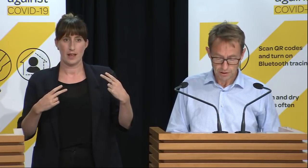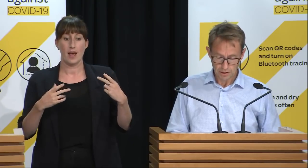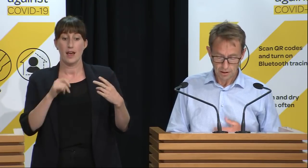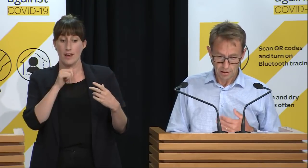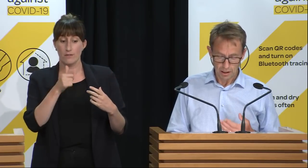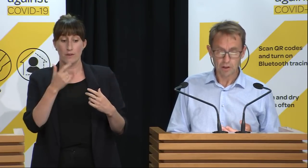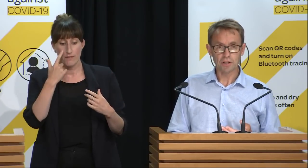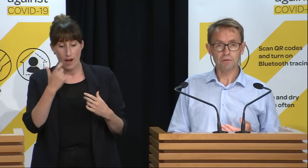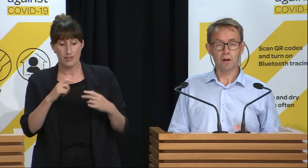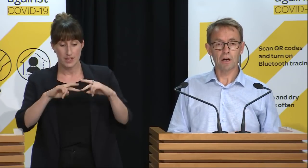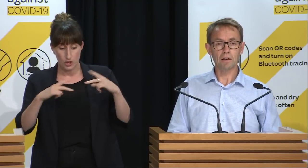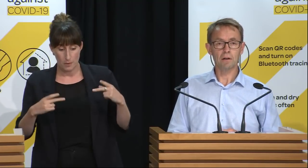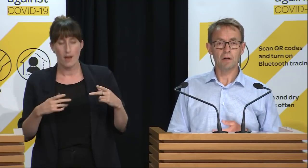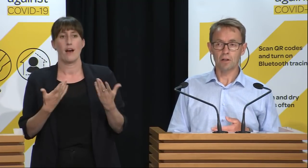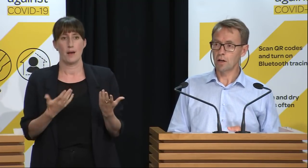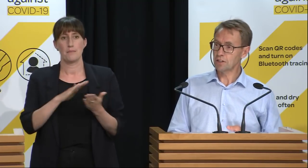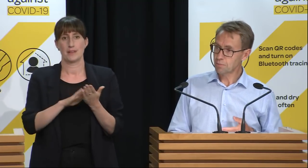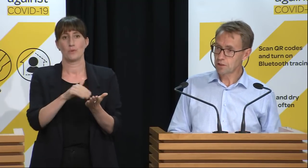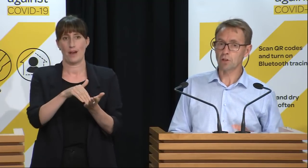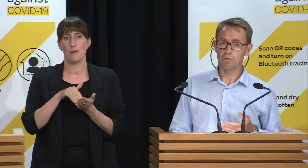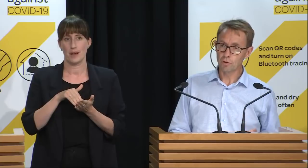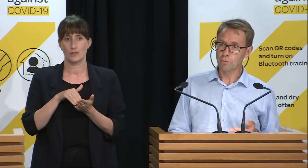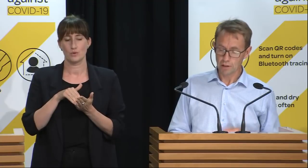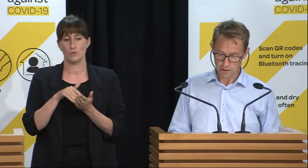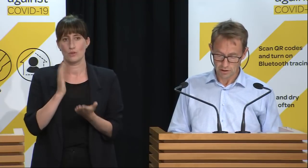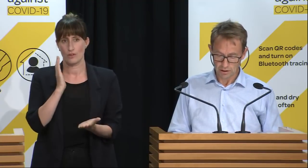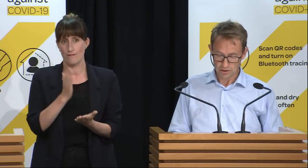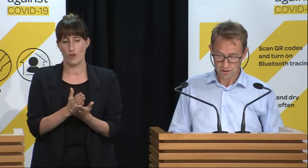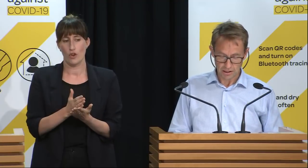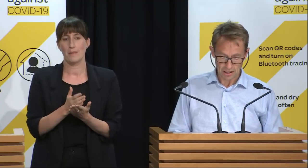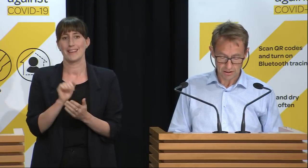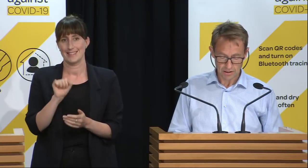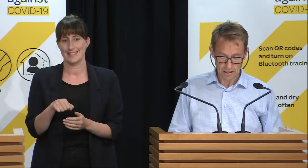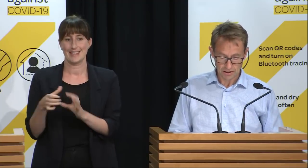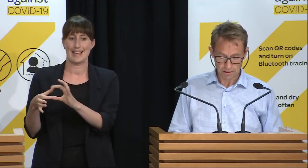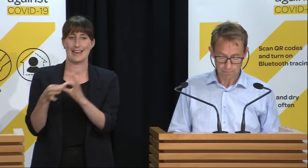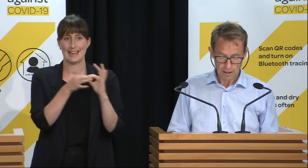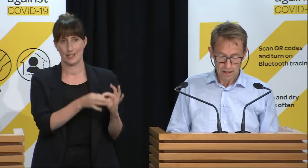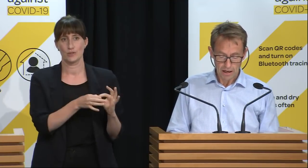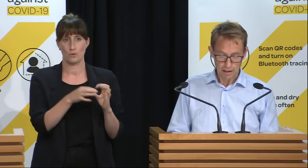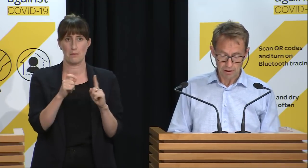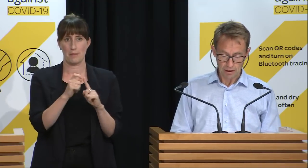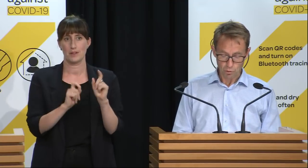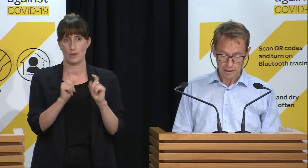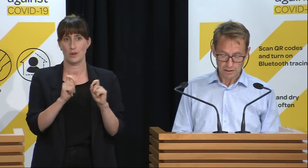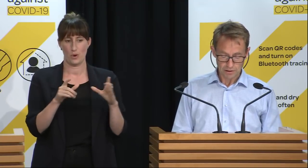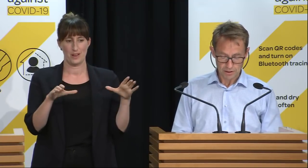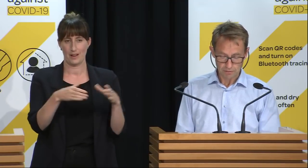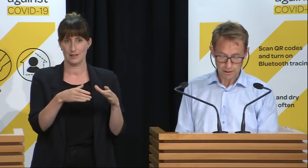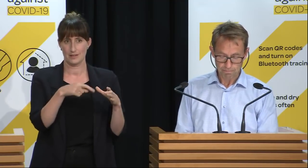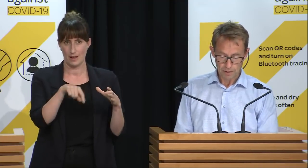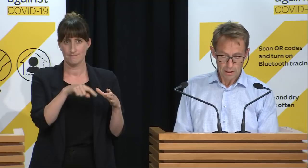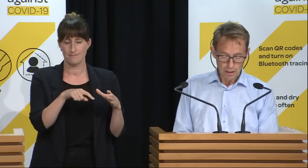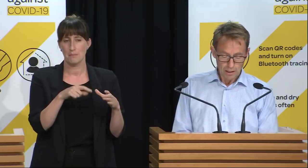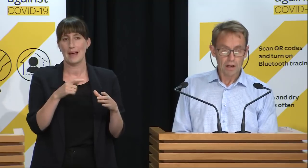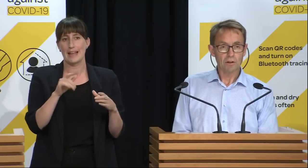help us identify and I expect confirm the link to the existing cluster, but that will be later this